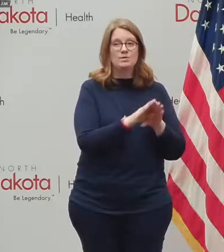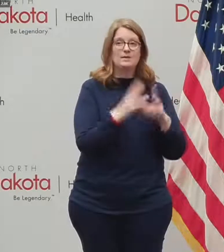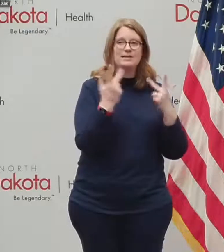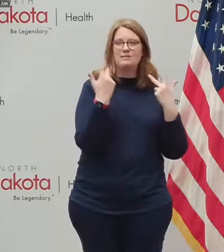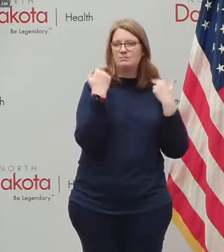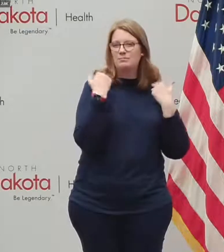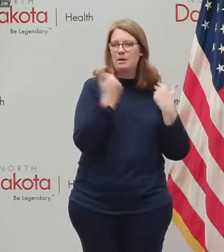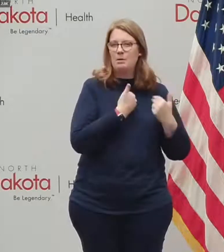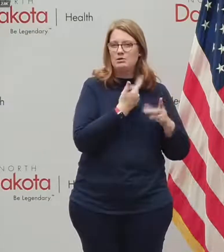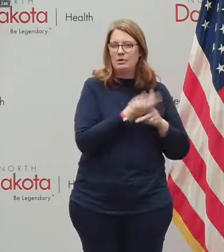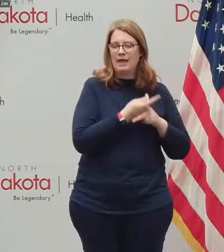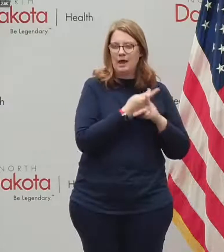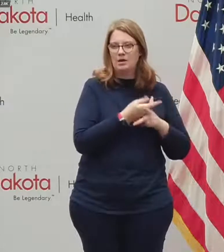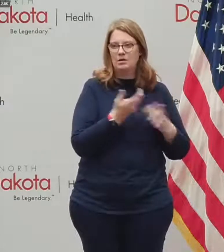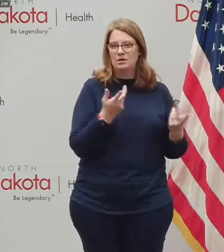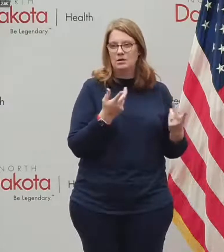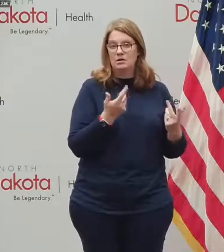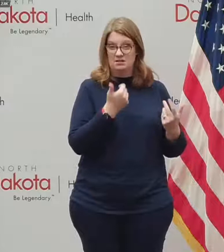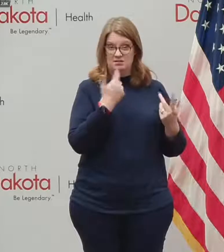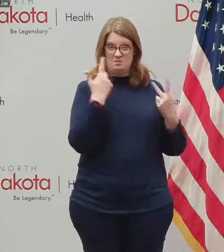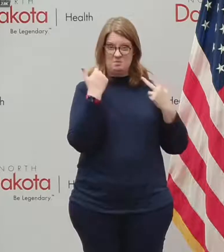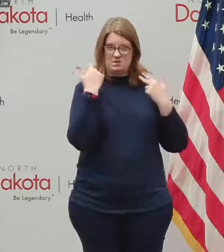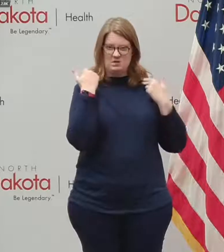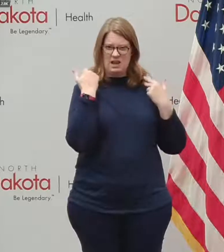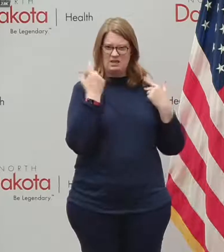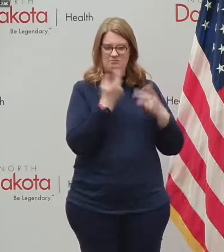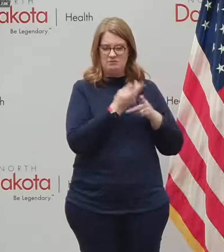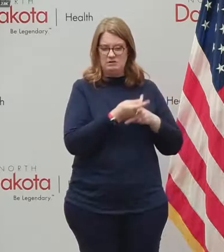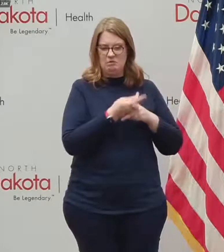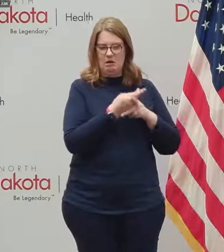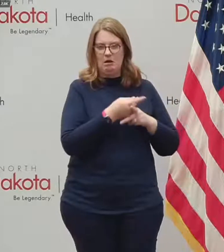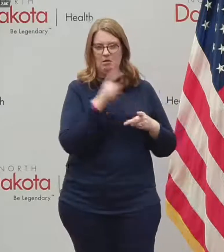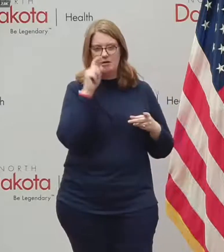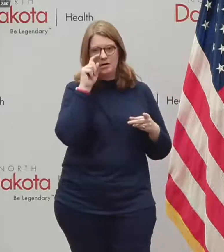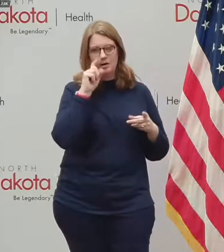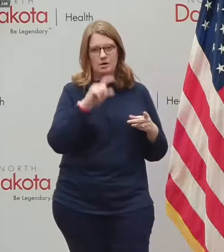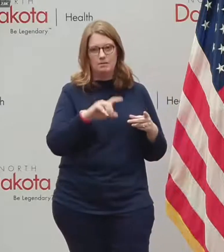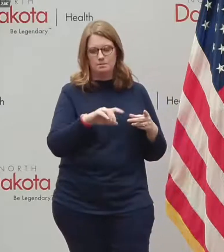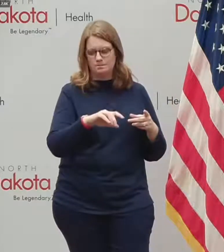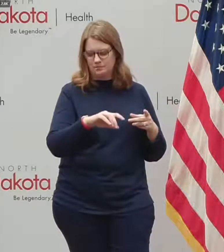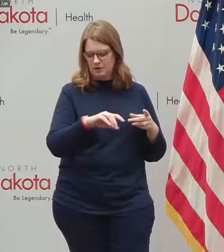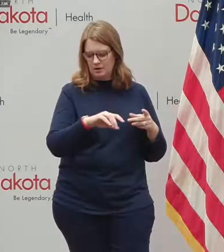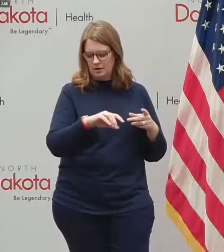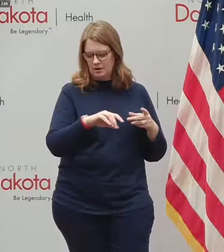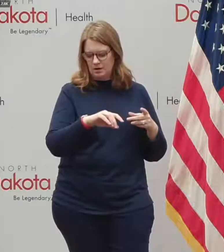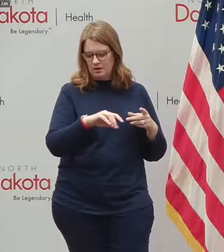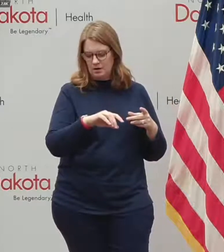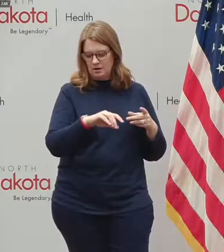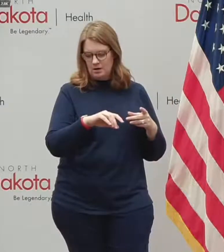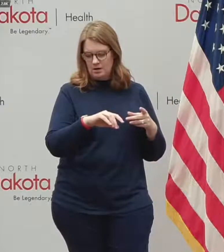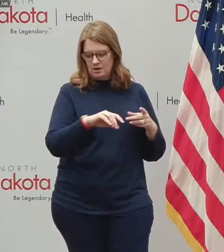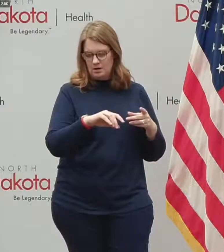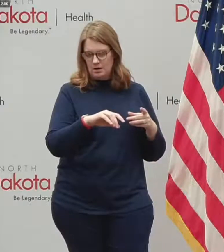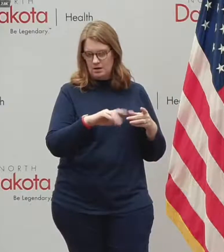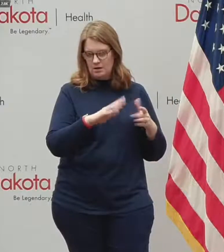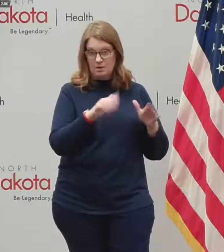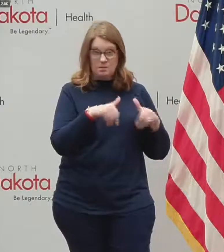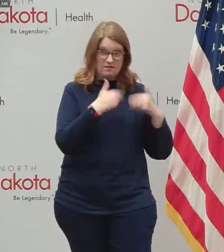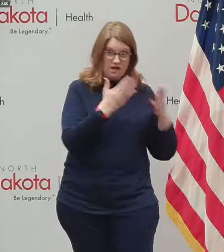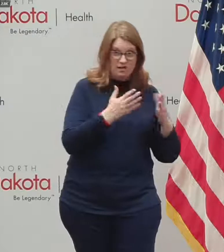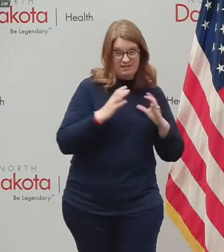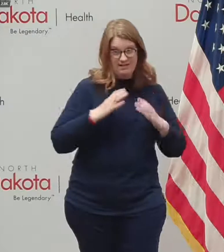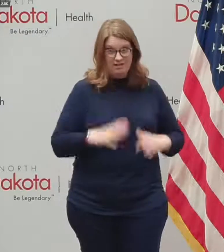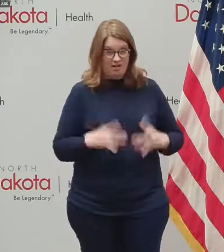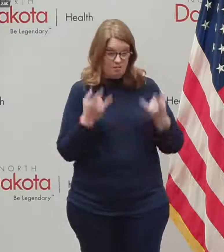businesses, we don't think personal care businesses where both the provider and the client are wearing